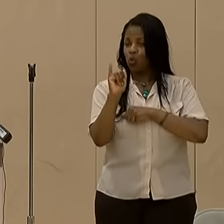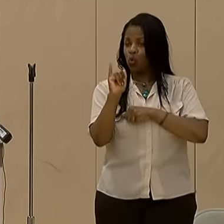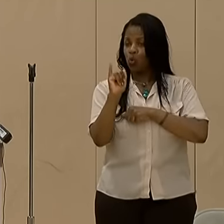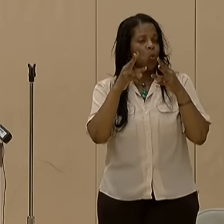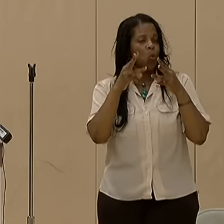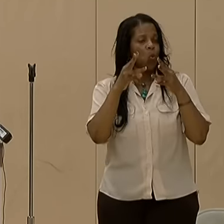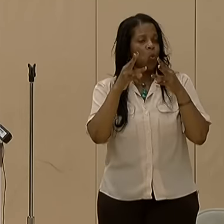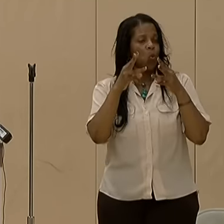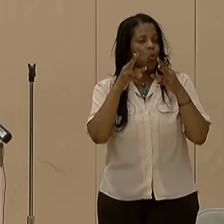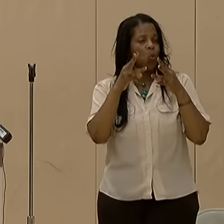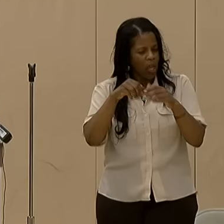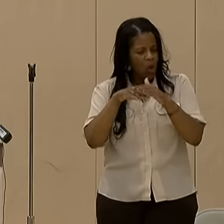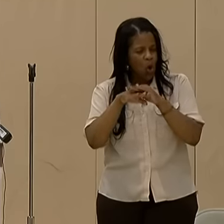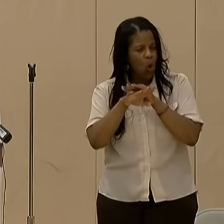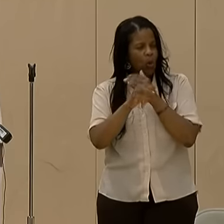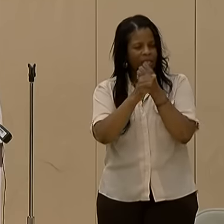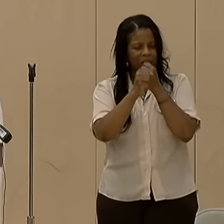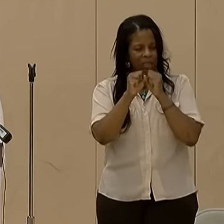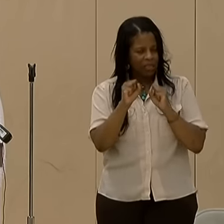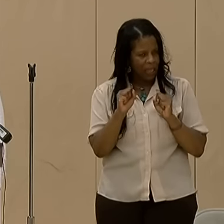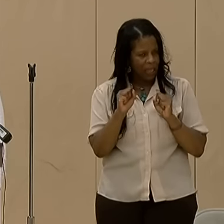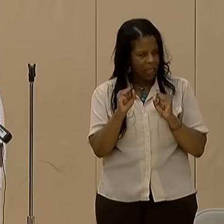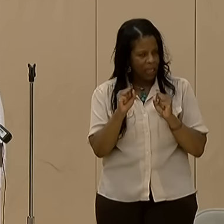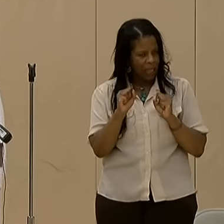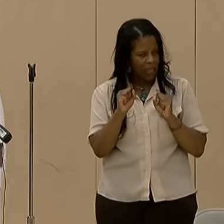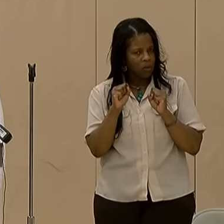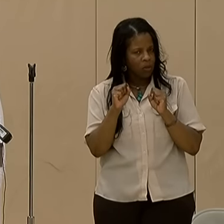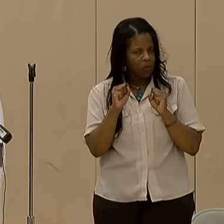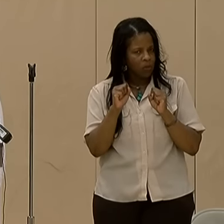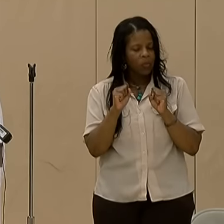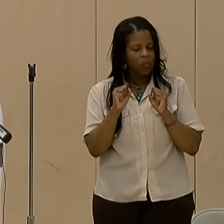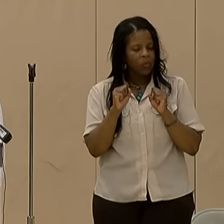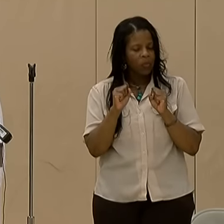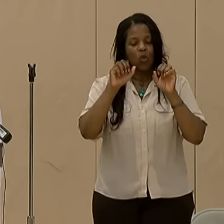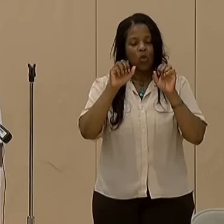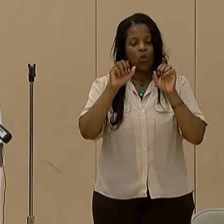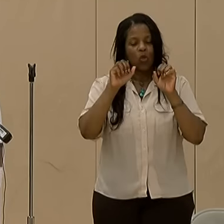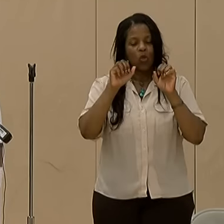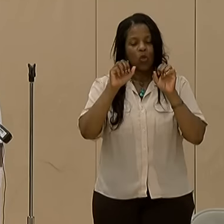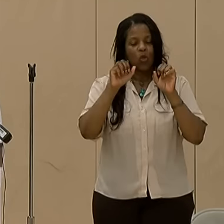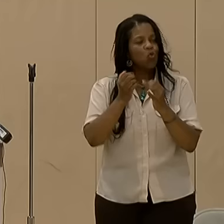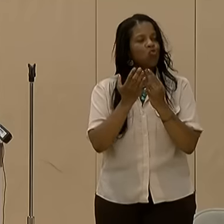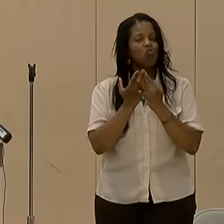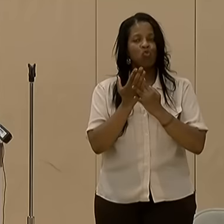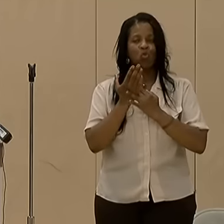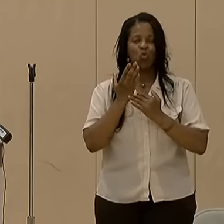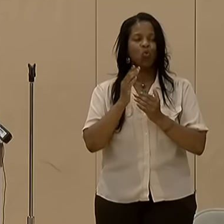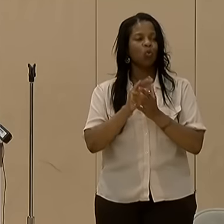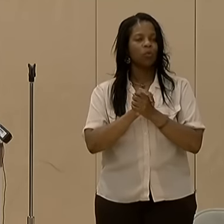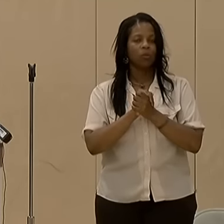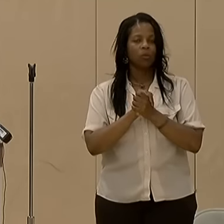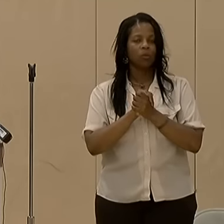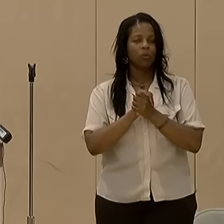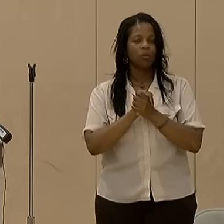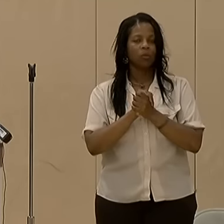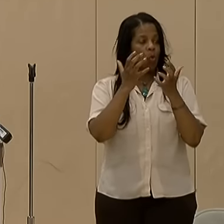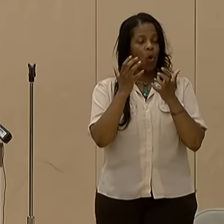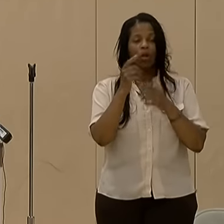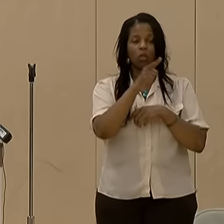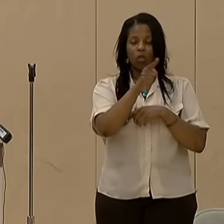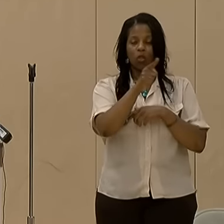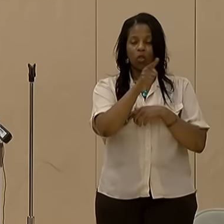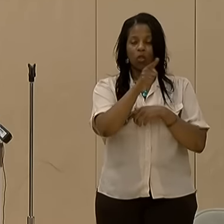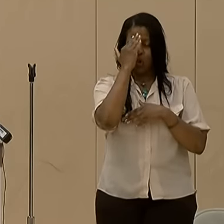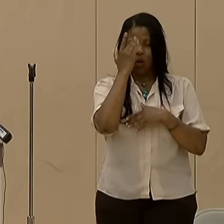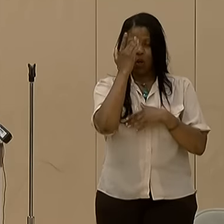this safely once it's been determined that it's okay to go and start pick through that. We want you to know that